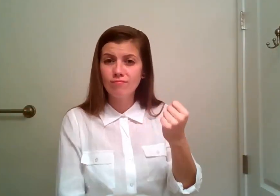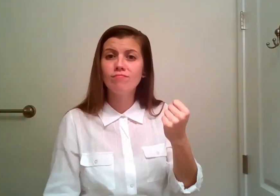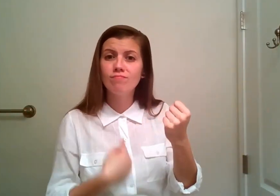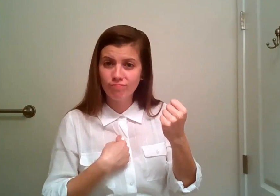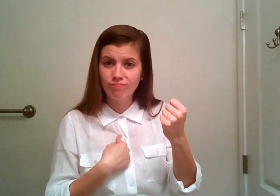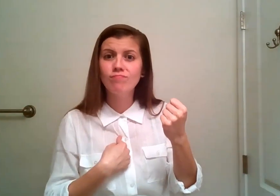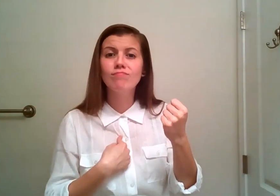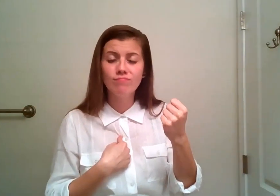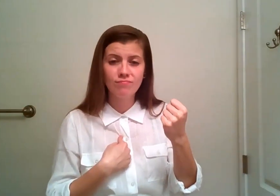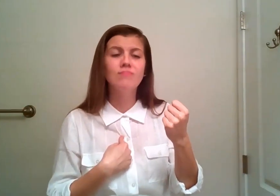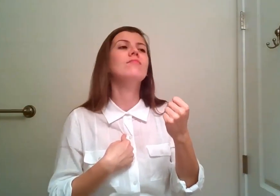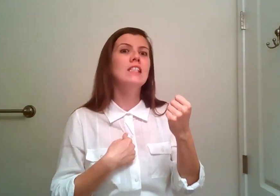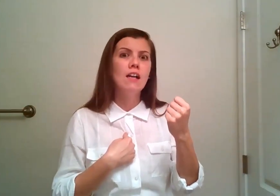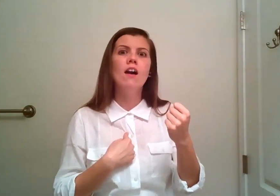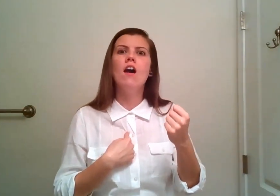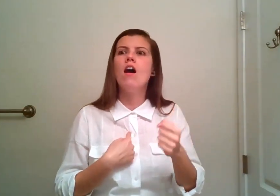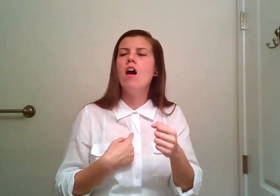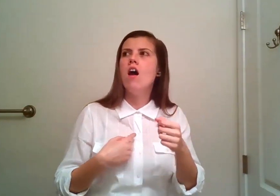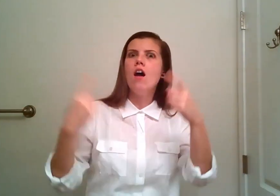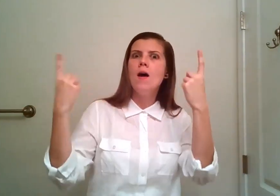I graduated high school,